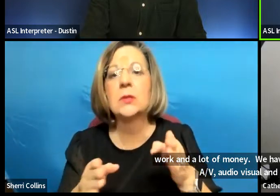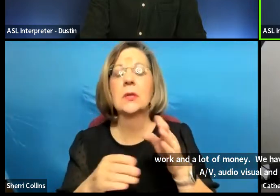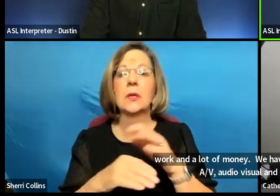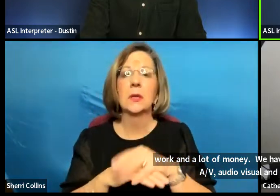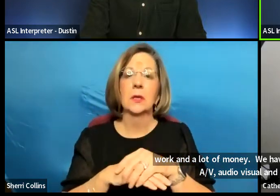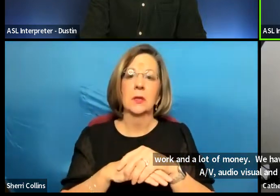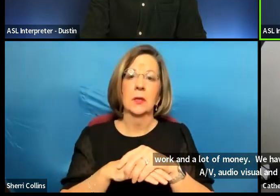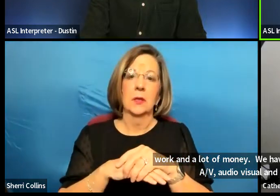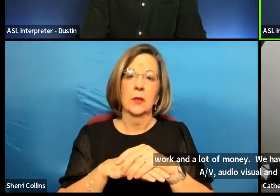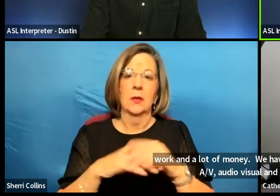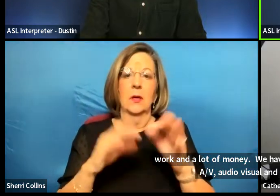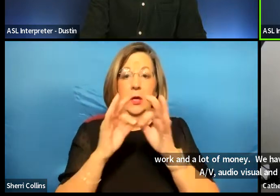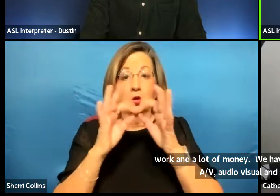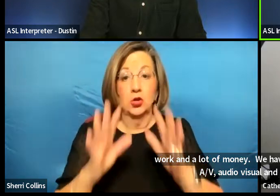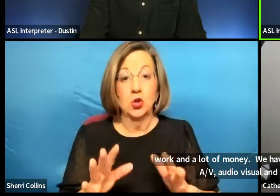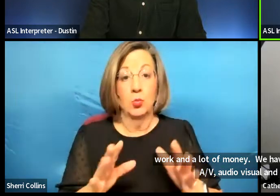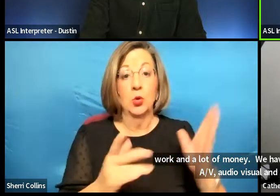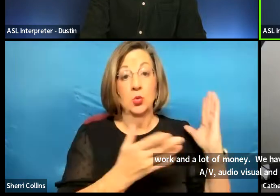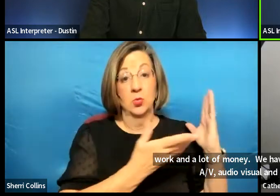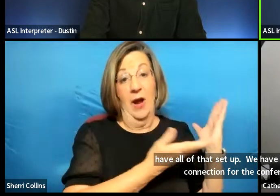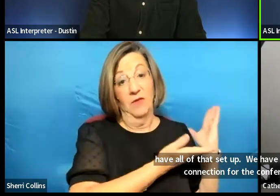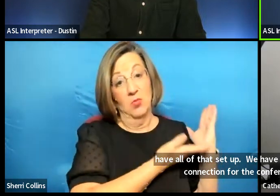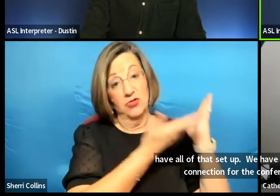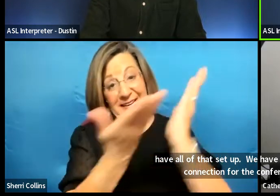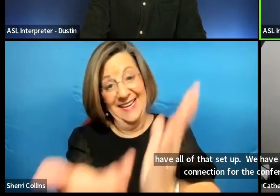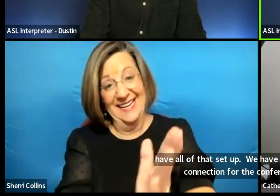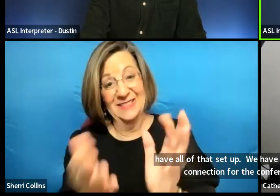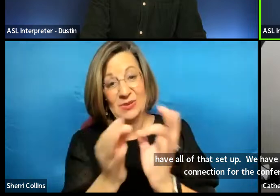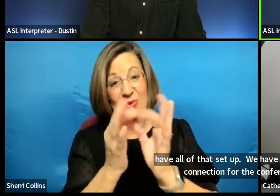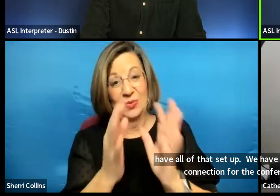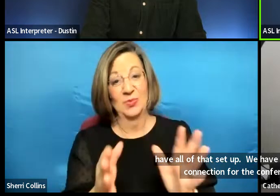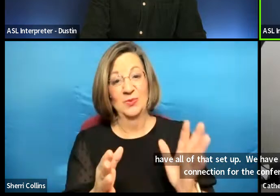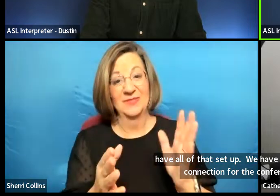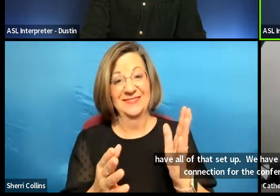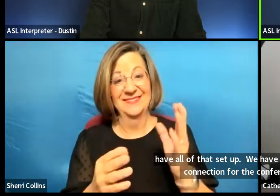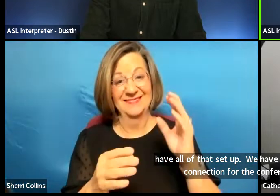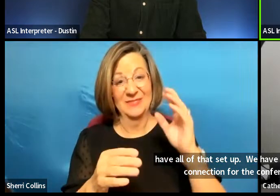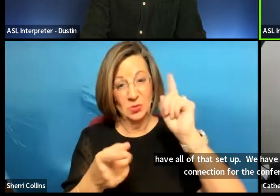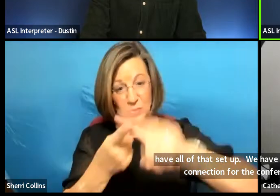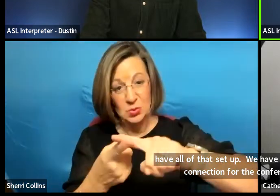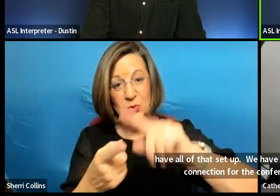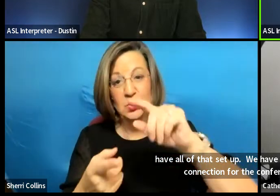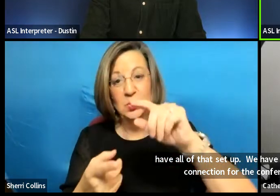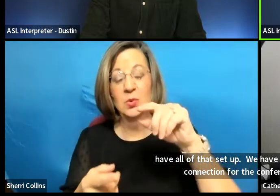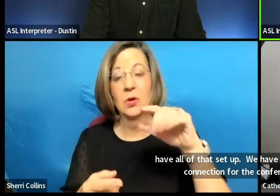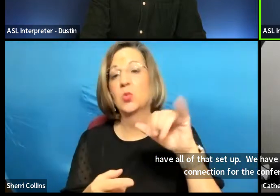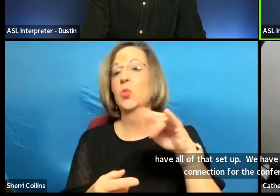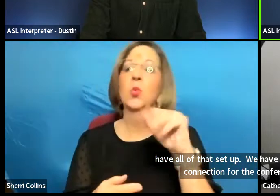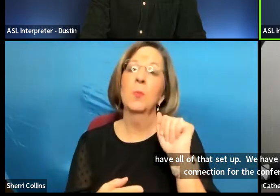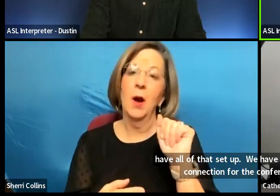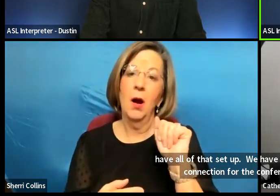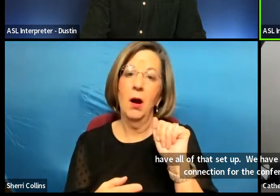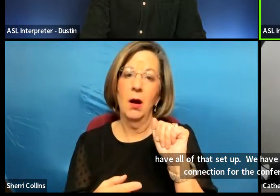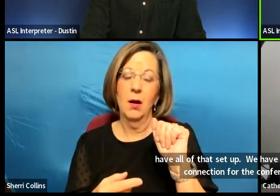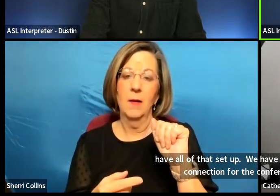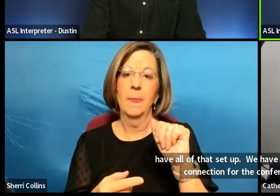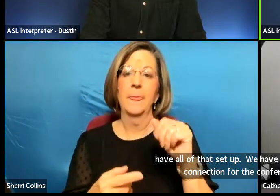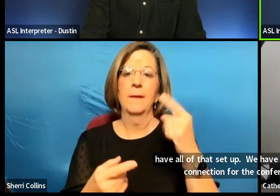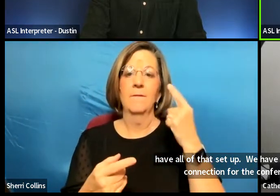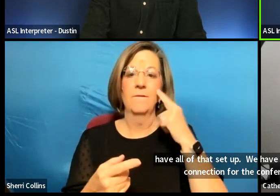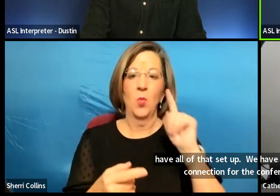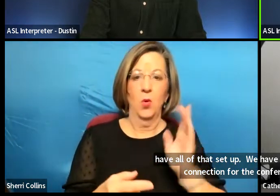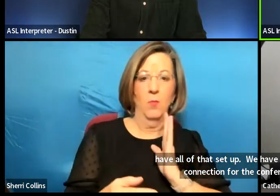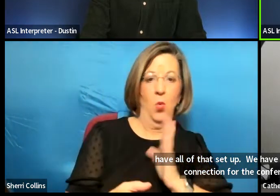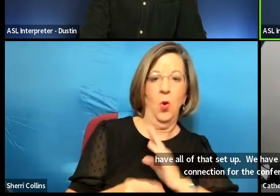those folks who can't come in person. We have to have interpreters. So those are going to have to be brought in